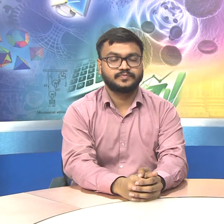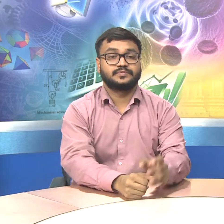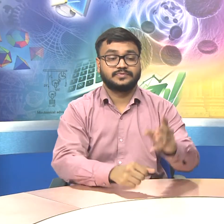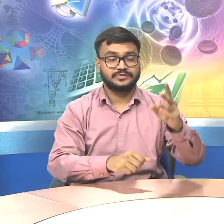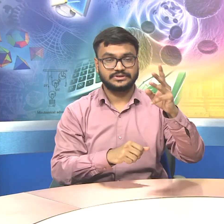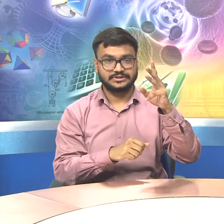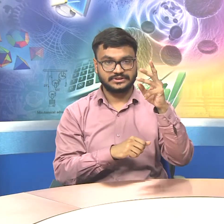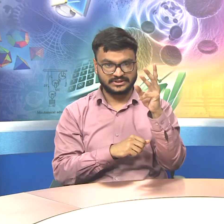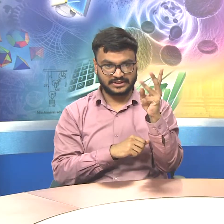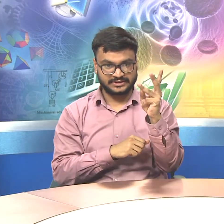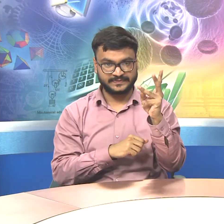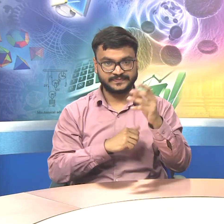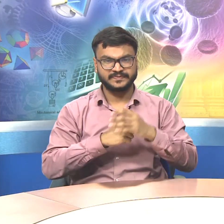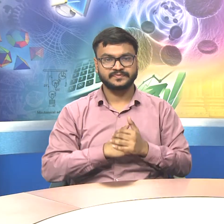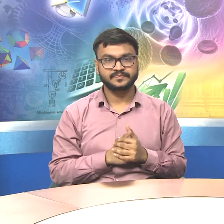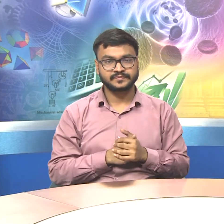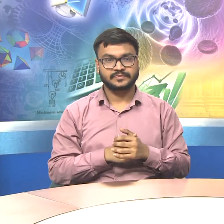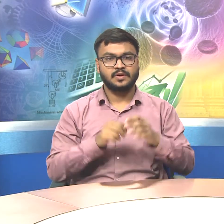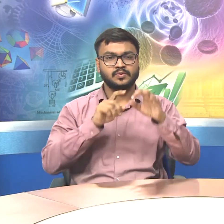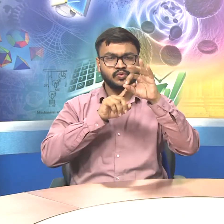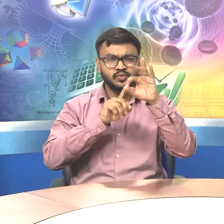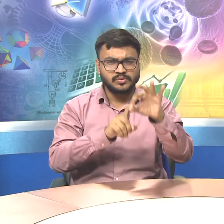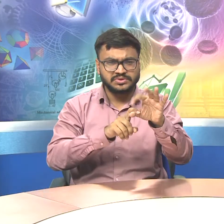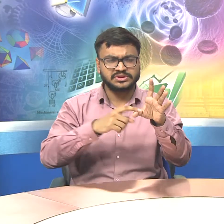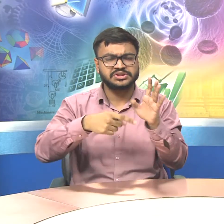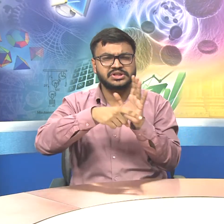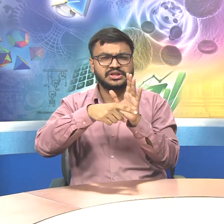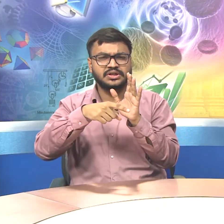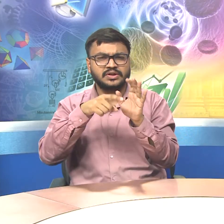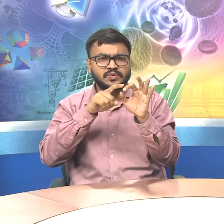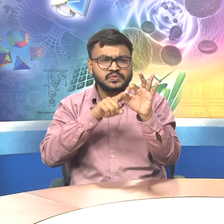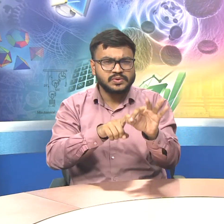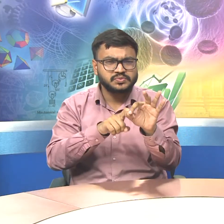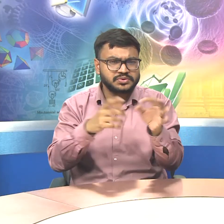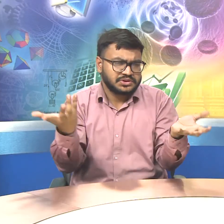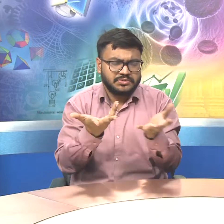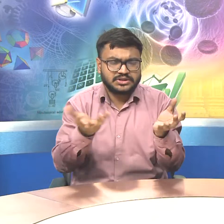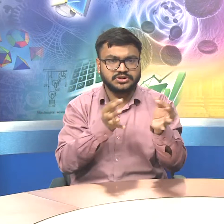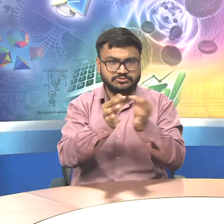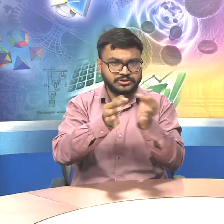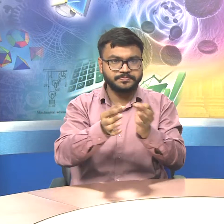Third is interrogative sentences.